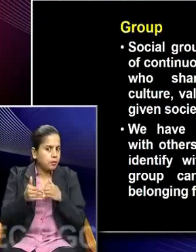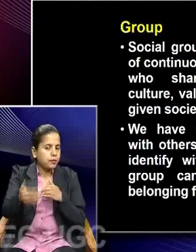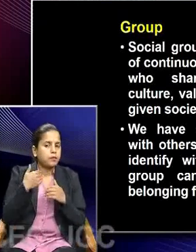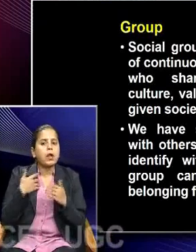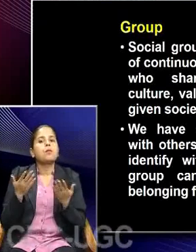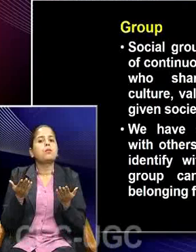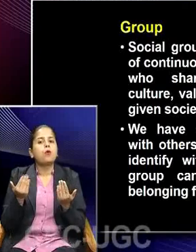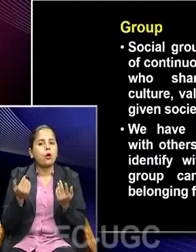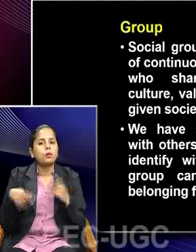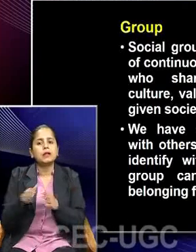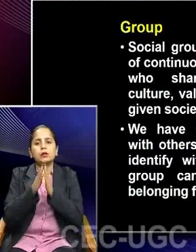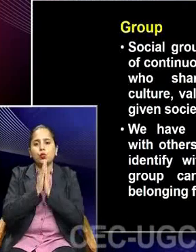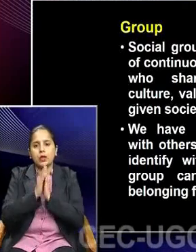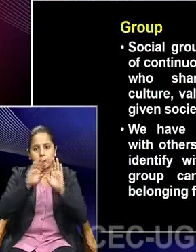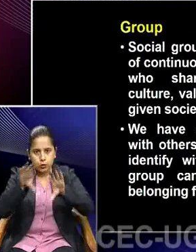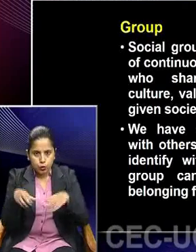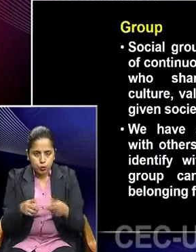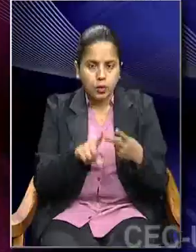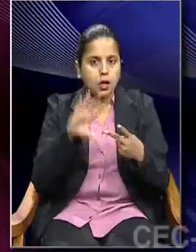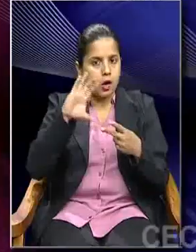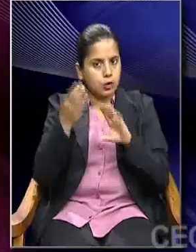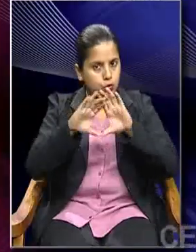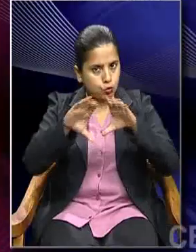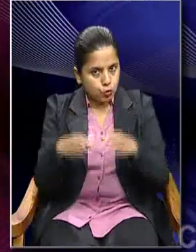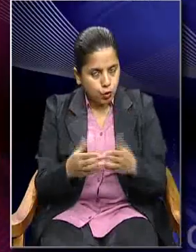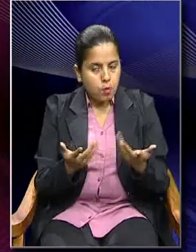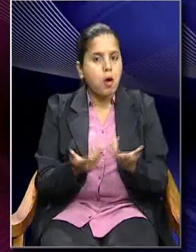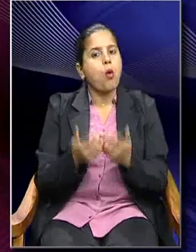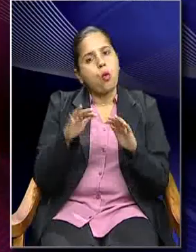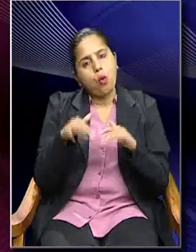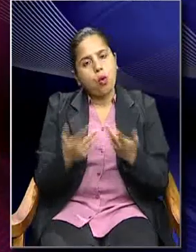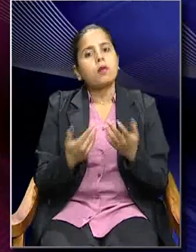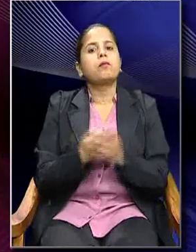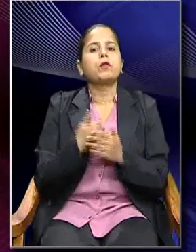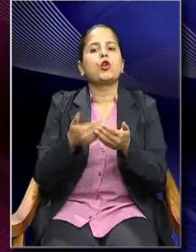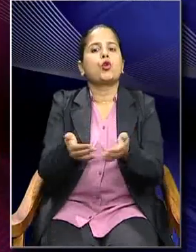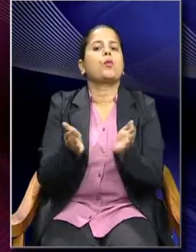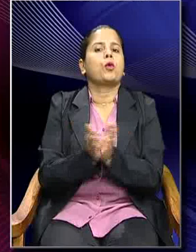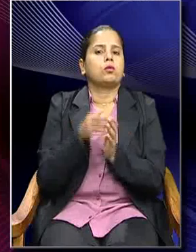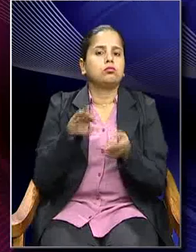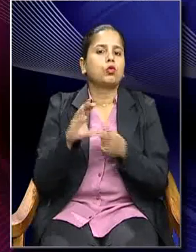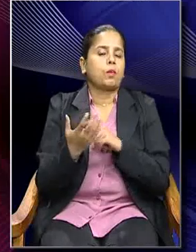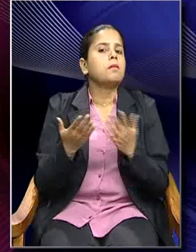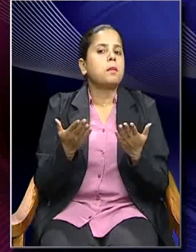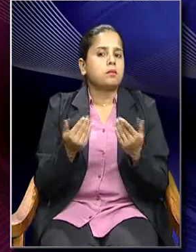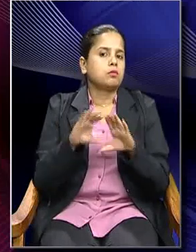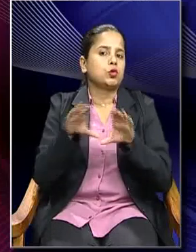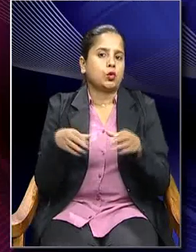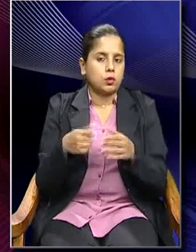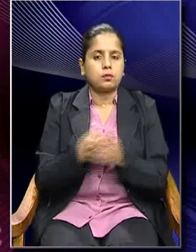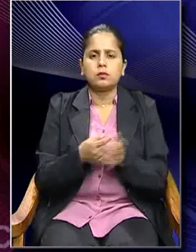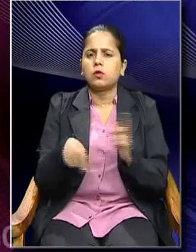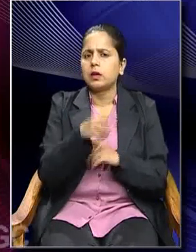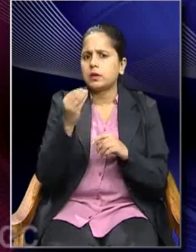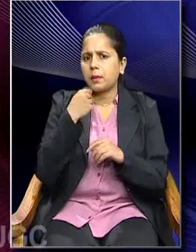have a religious group, we could have a cultural group, or we could have a communal group. So which is something